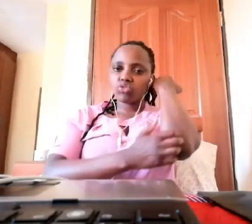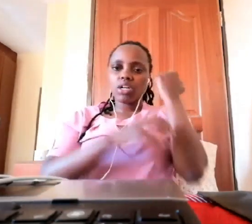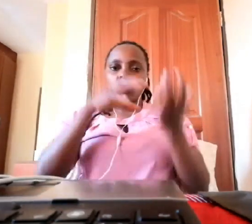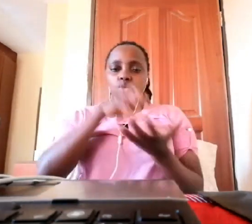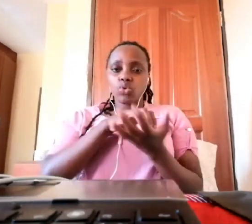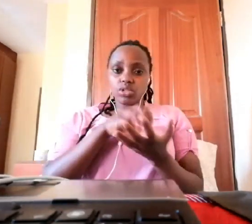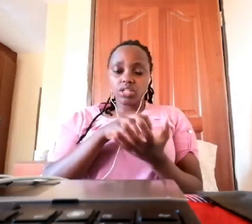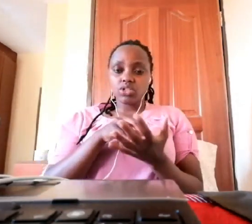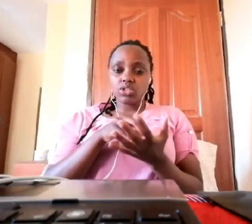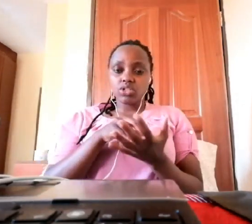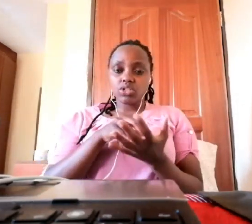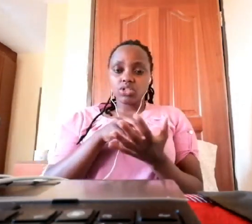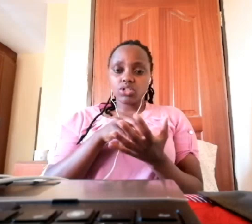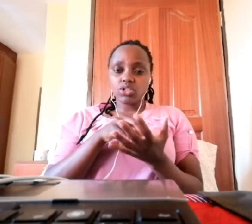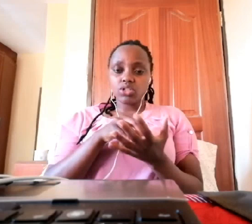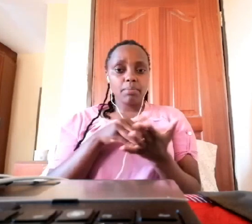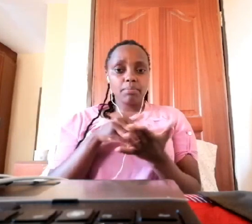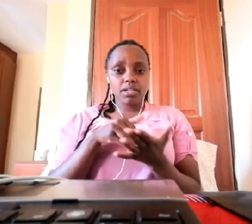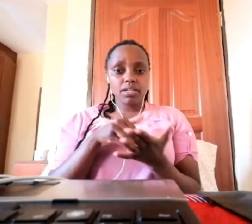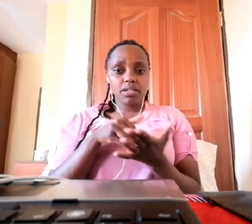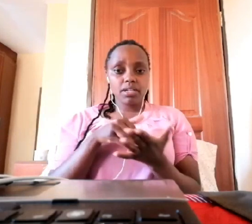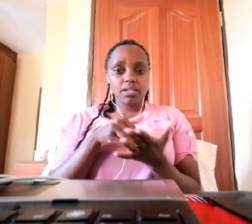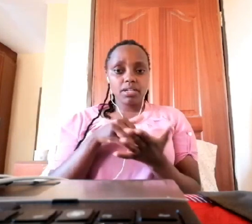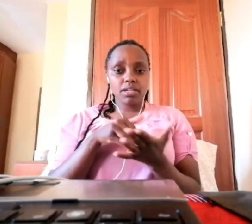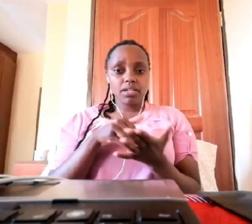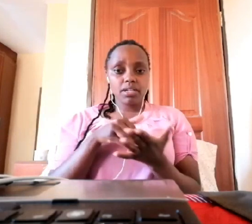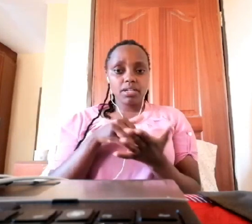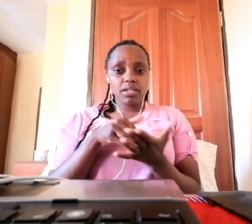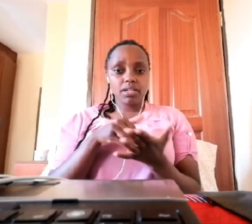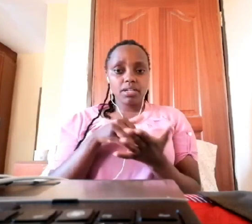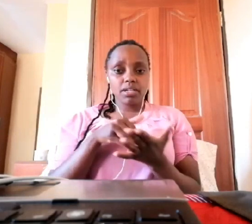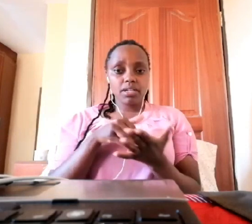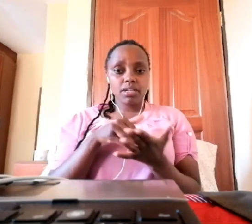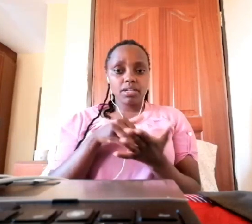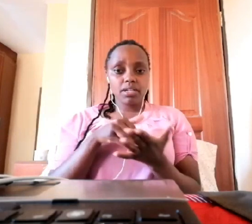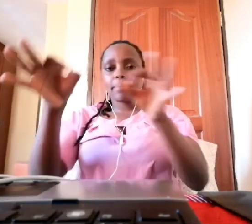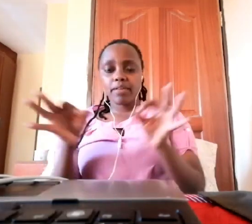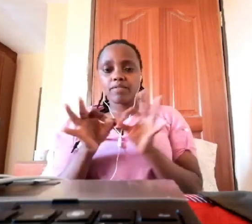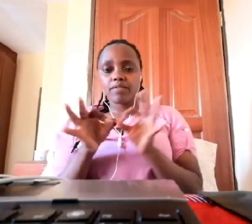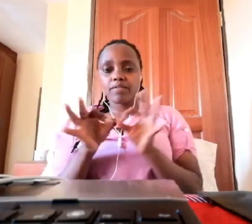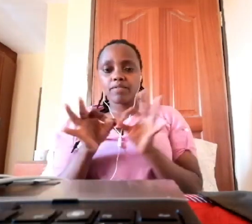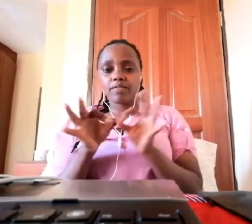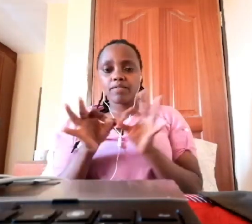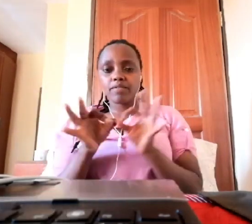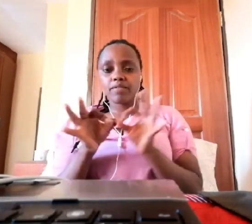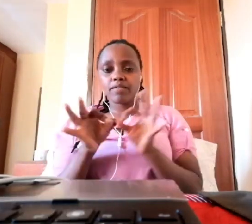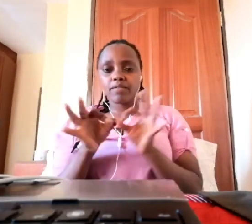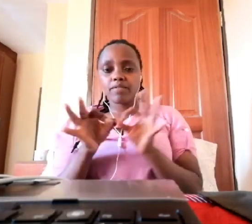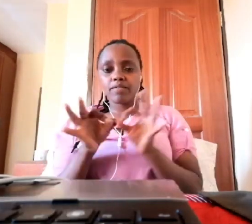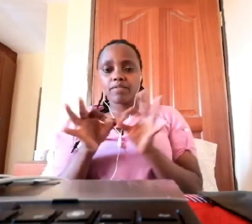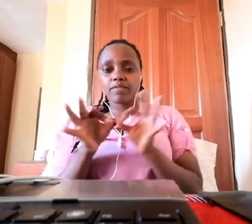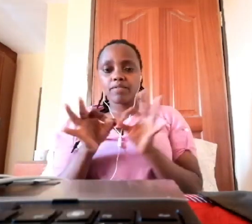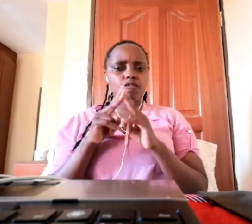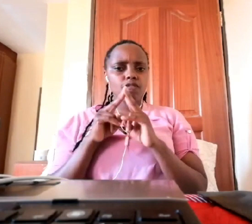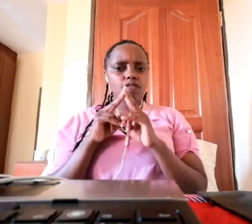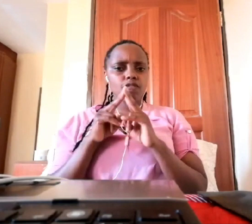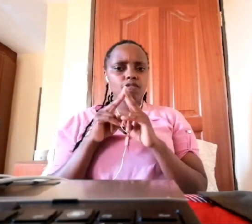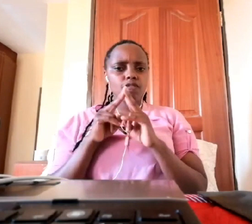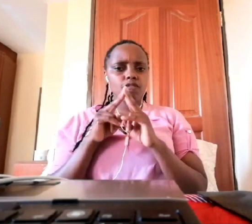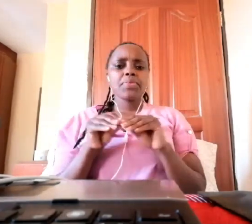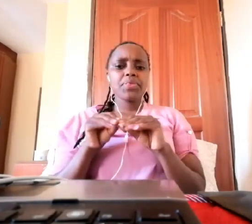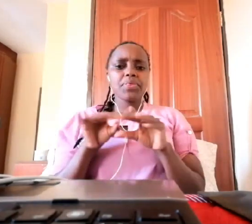the vulnerability among familiar households in this province was really heavily